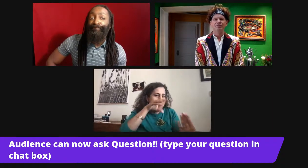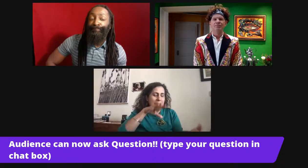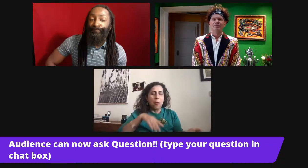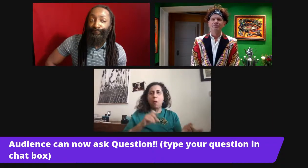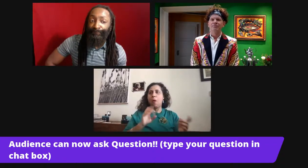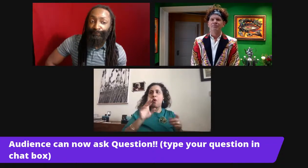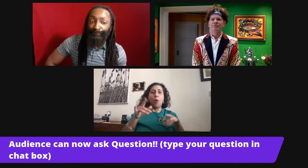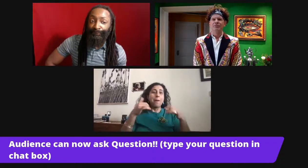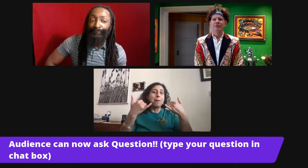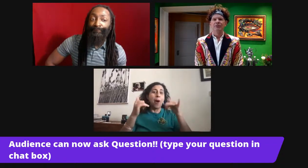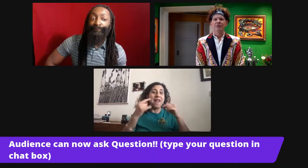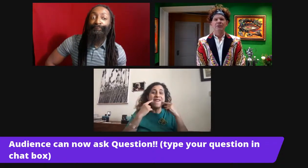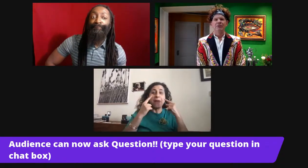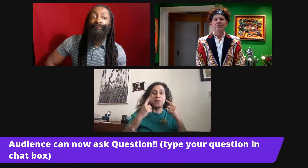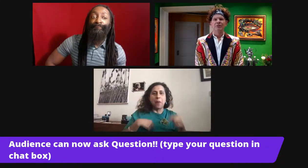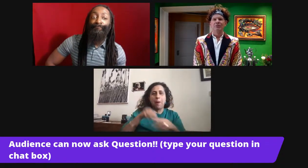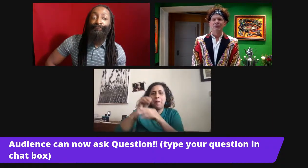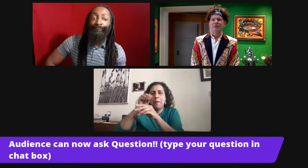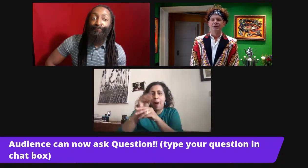And they would take photos of